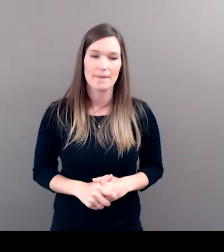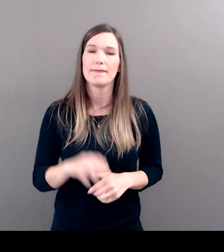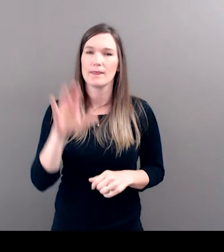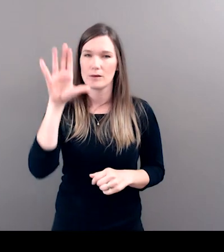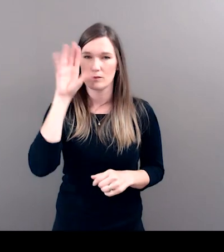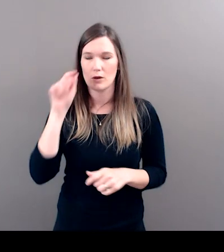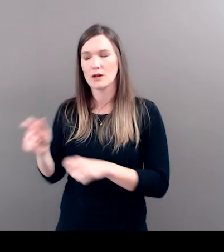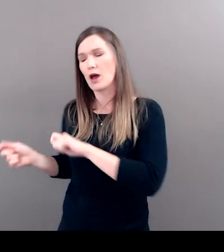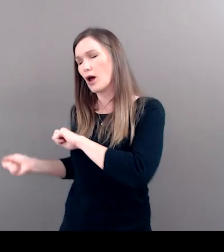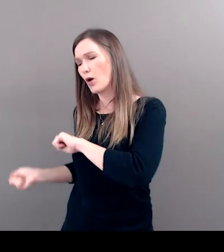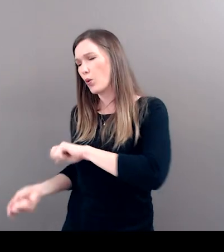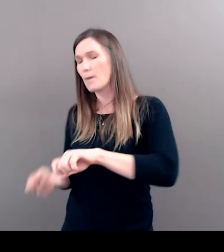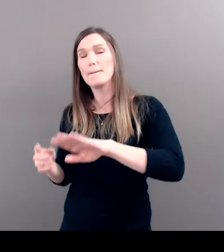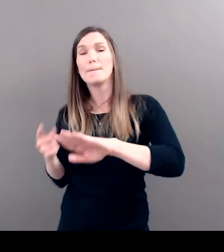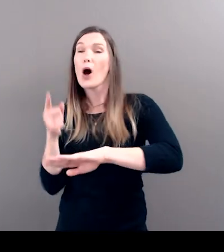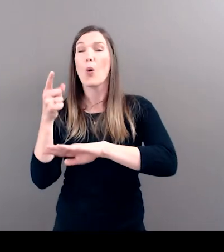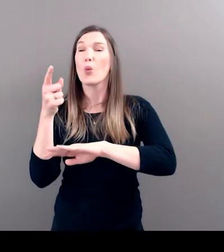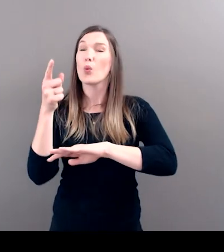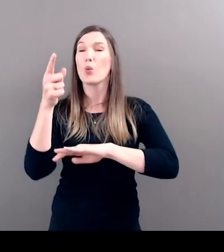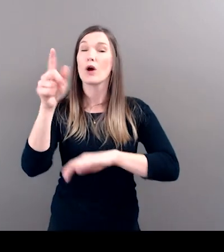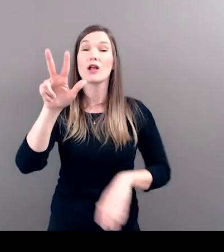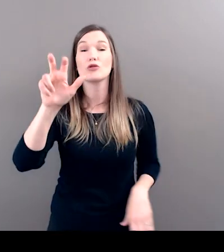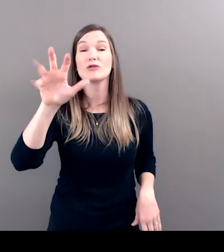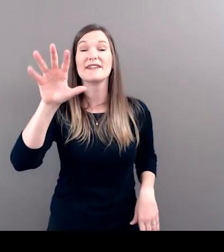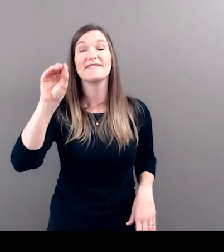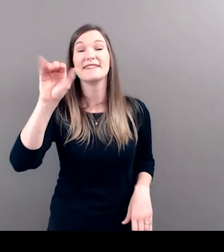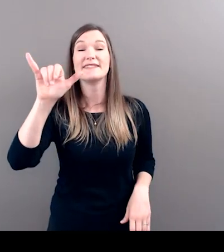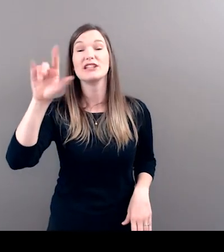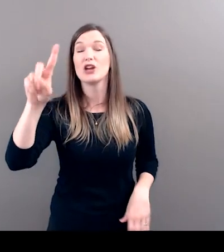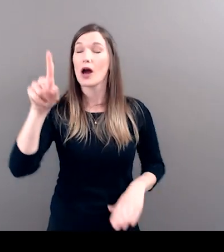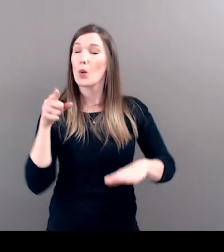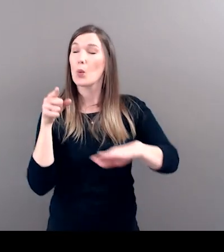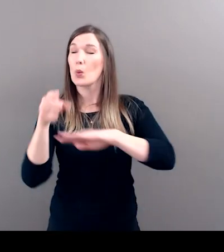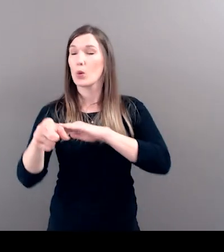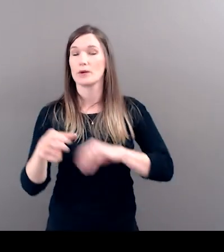350 yards right down the middle. Jesus says, good shot, Mo.